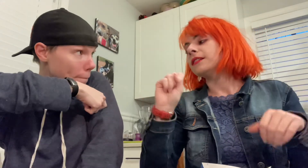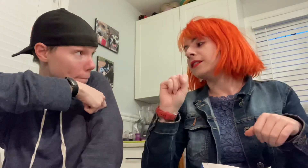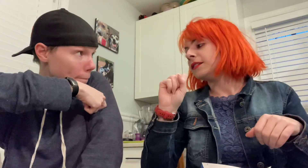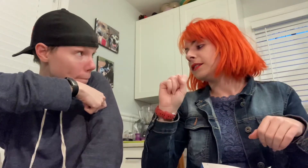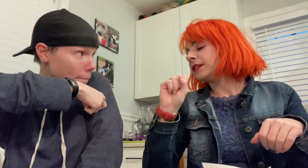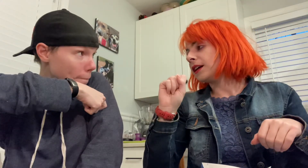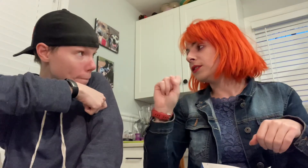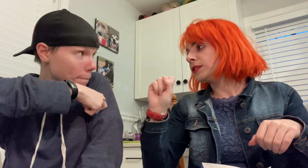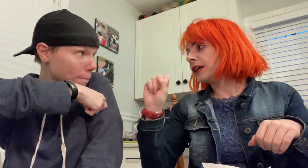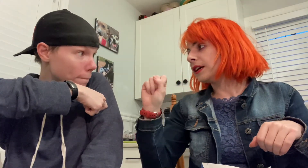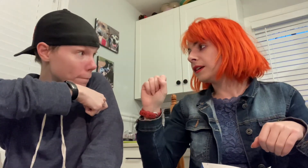how do you say,